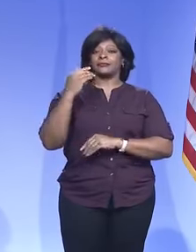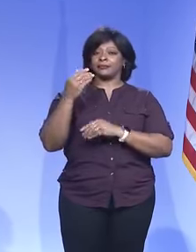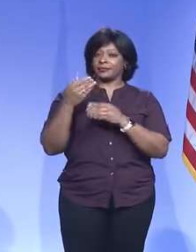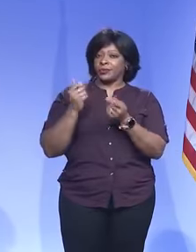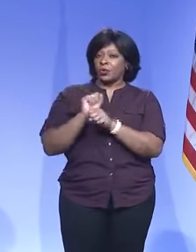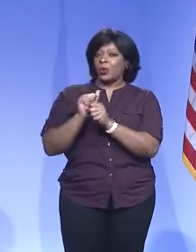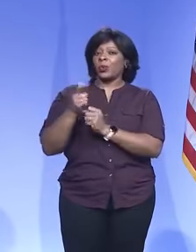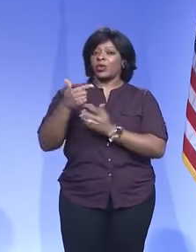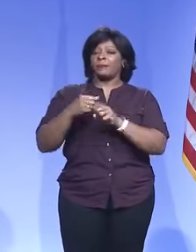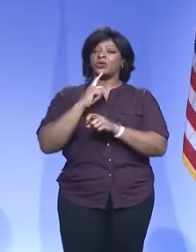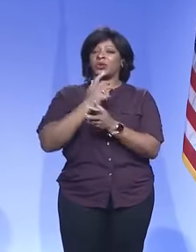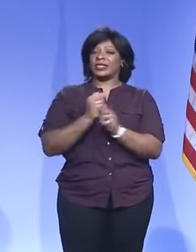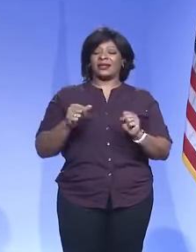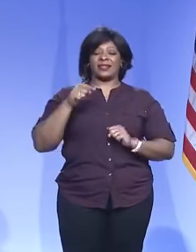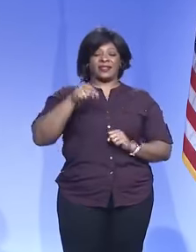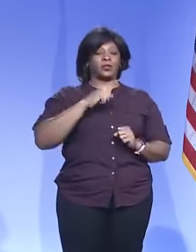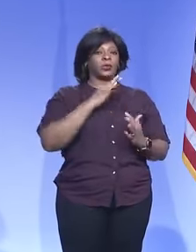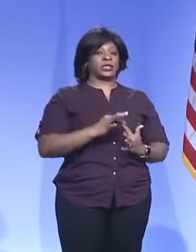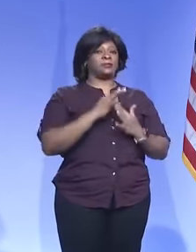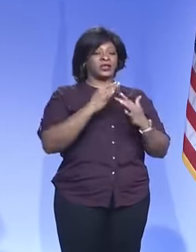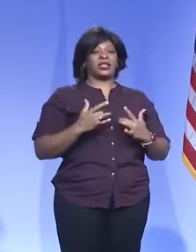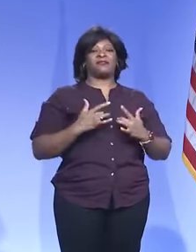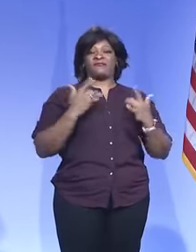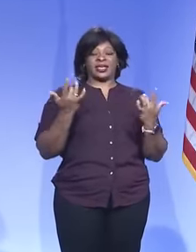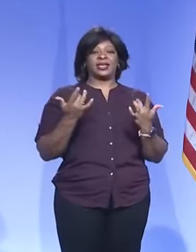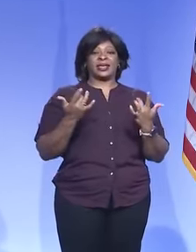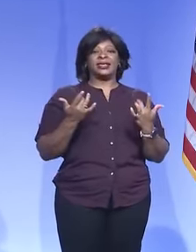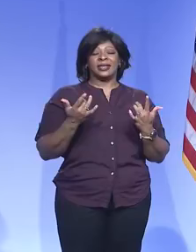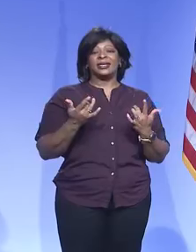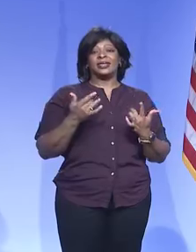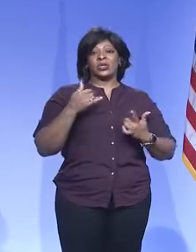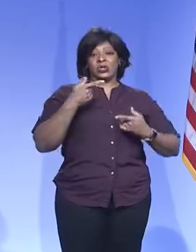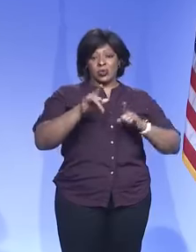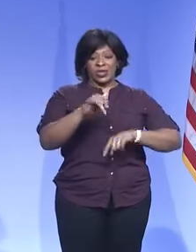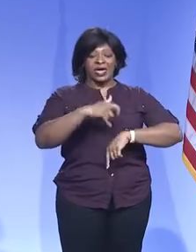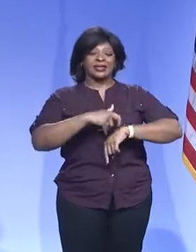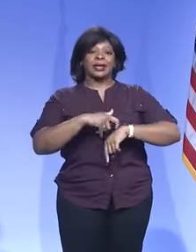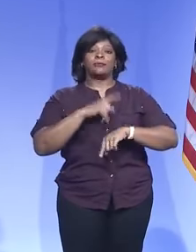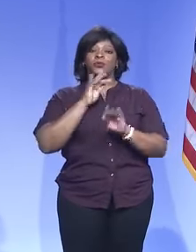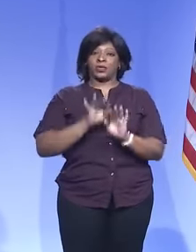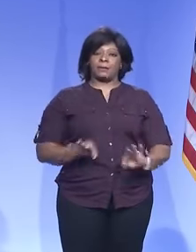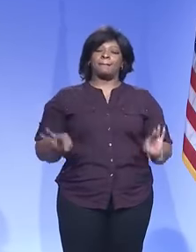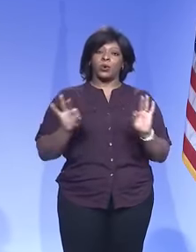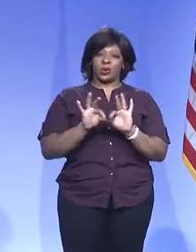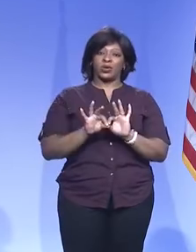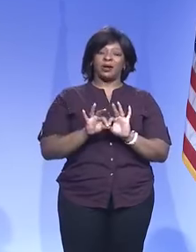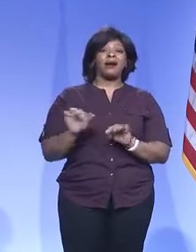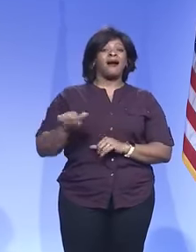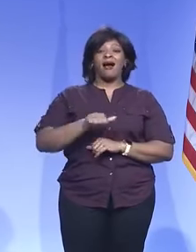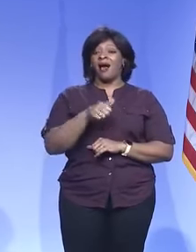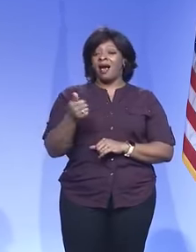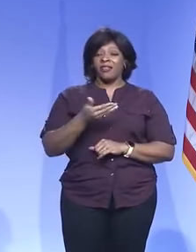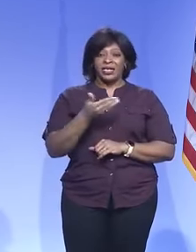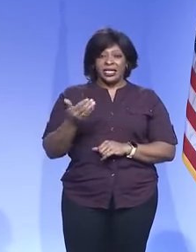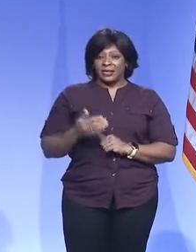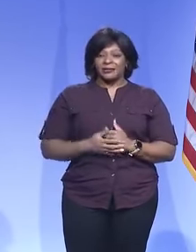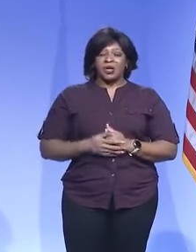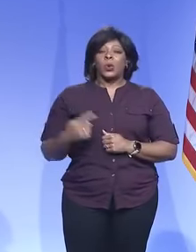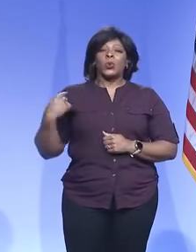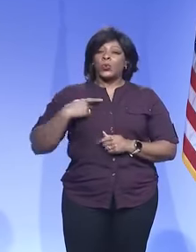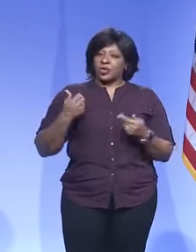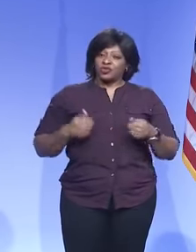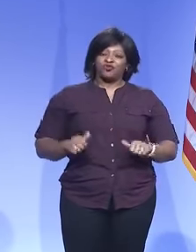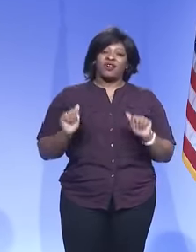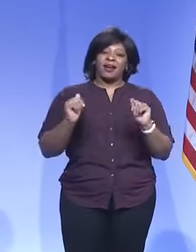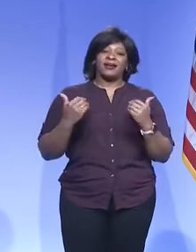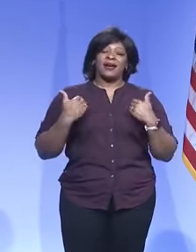sure that that was safe, but this is a special event in the course of that, and that's important. The other thing is, again, we always